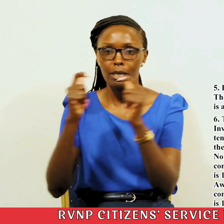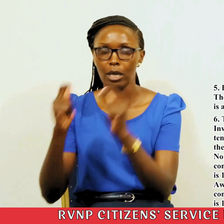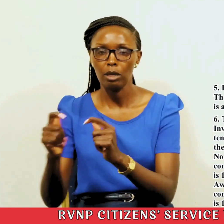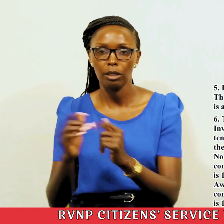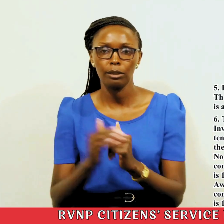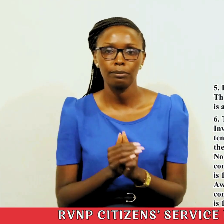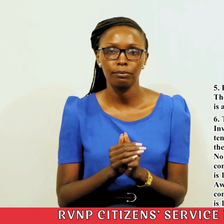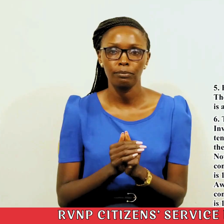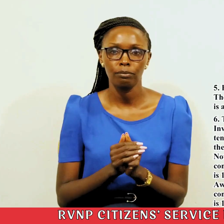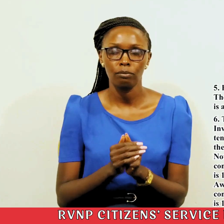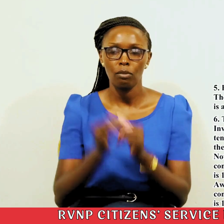invitation to tender.